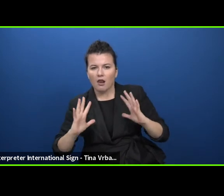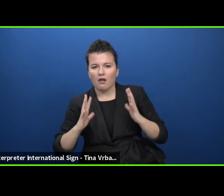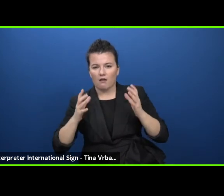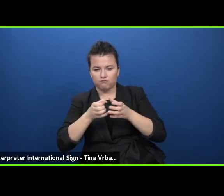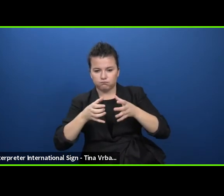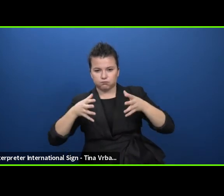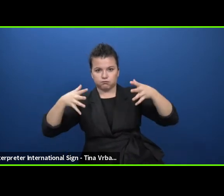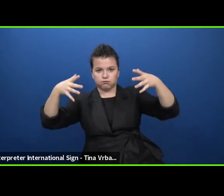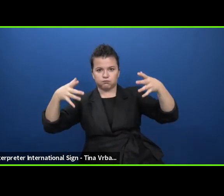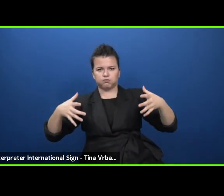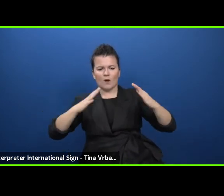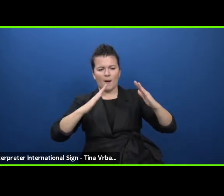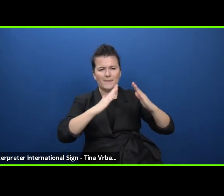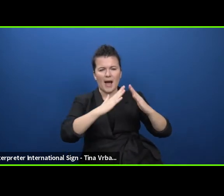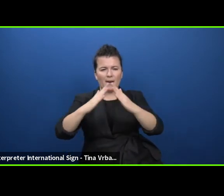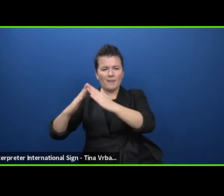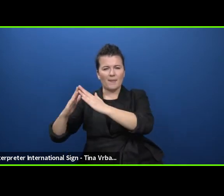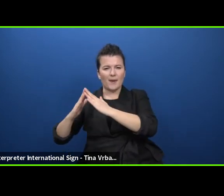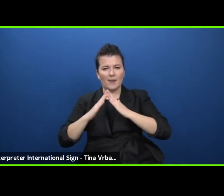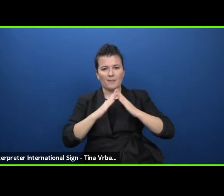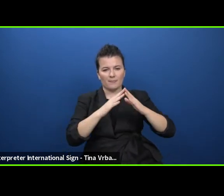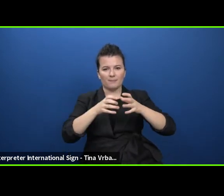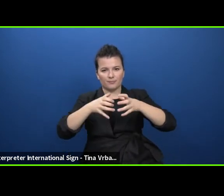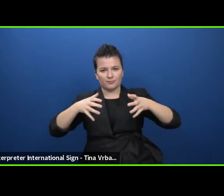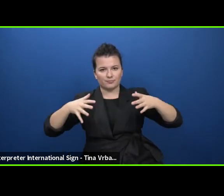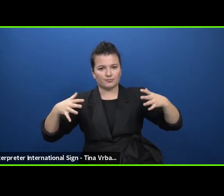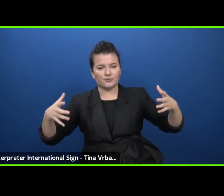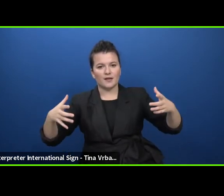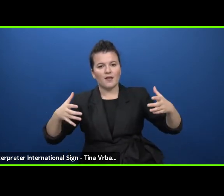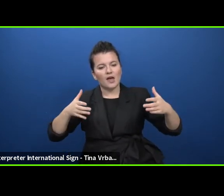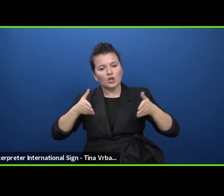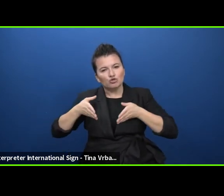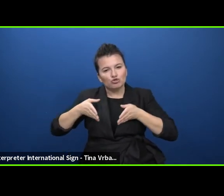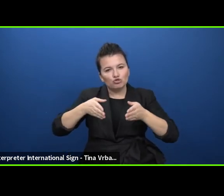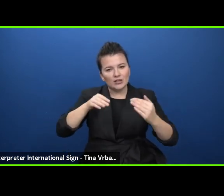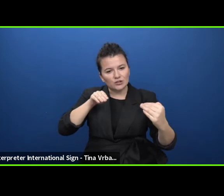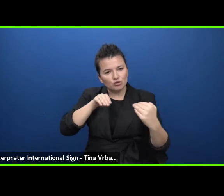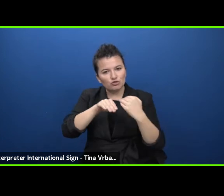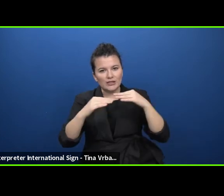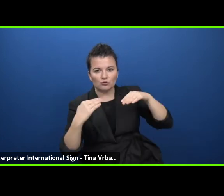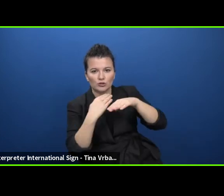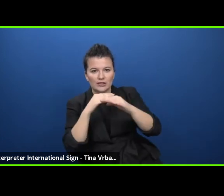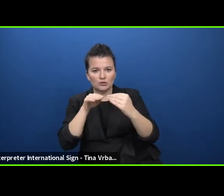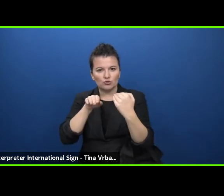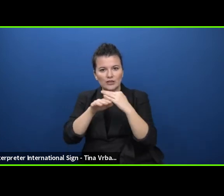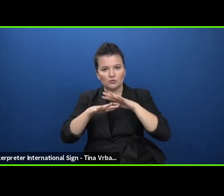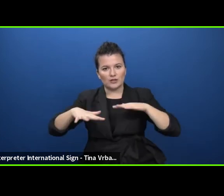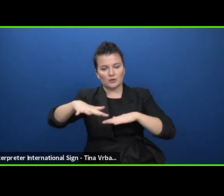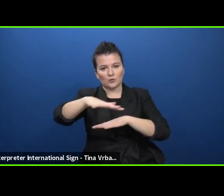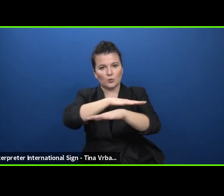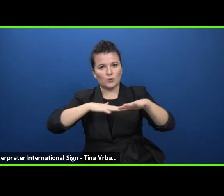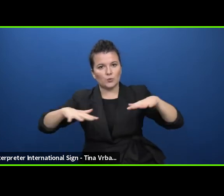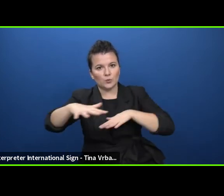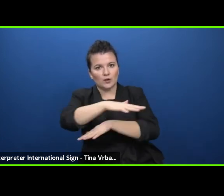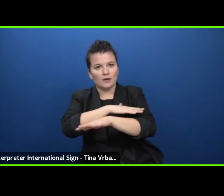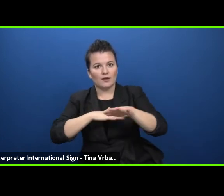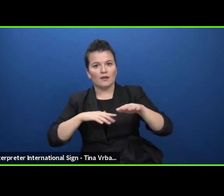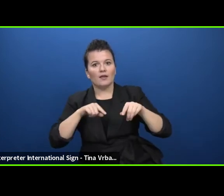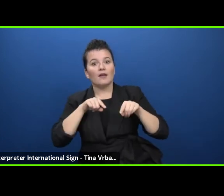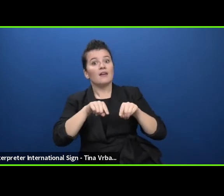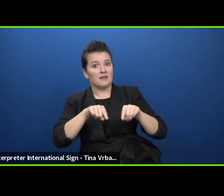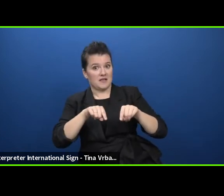publics and moral control of the streets, one can find peculiar and thought-provoking practice of open air